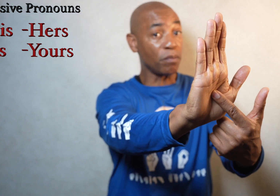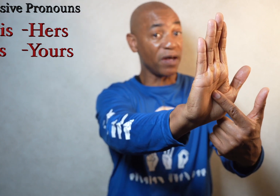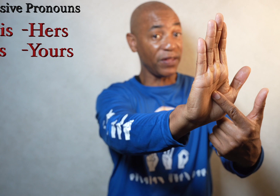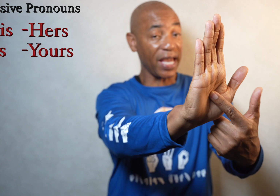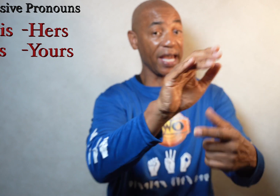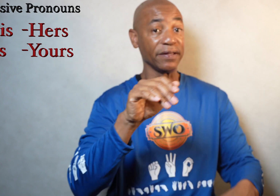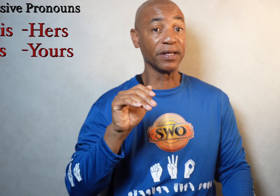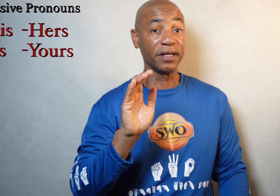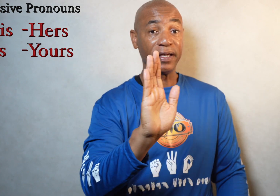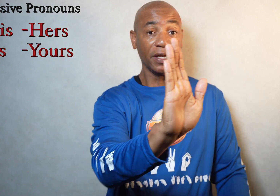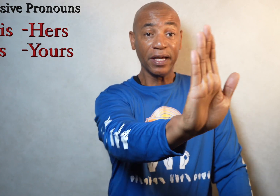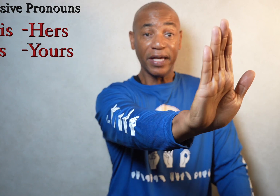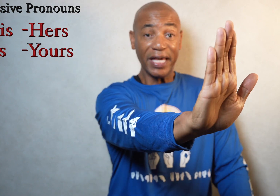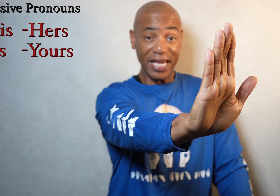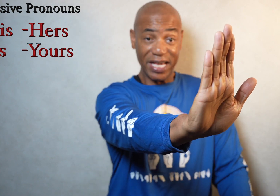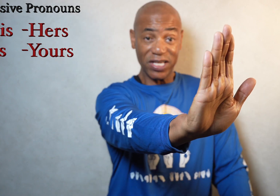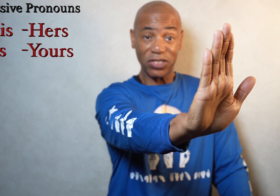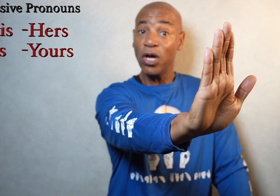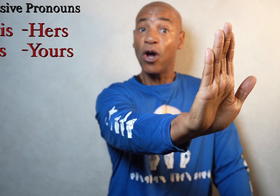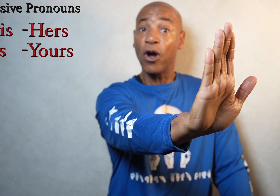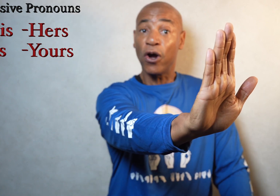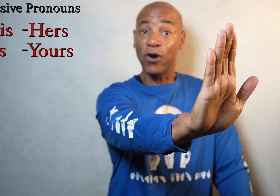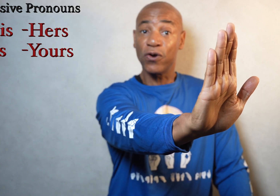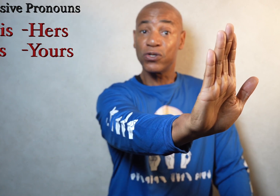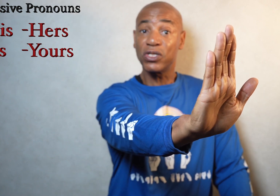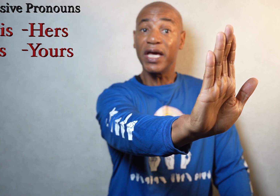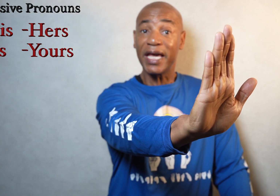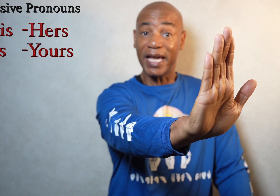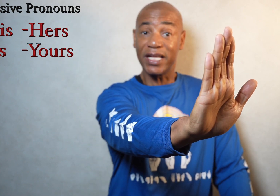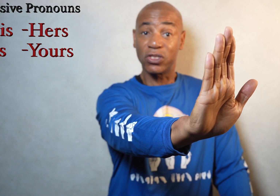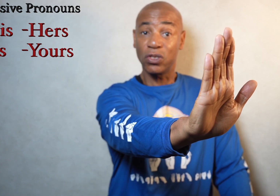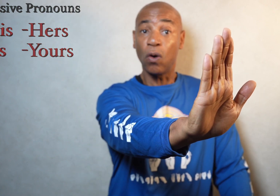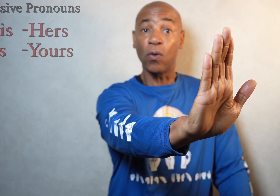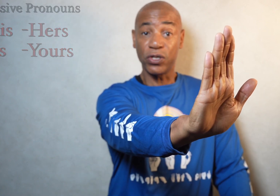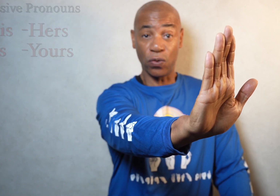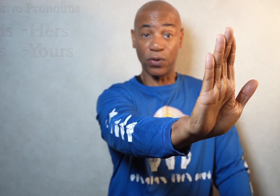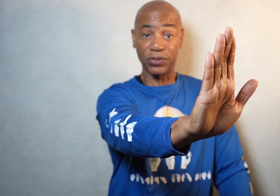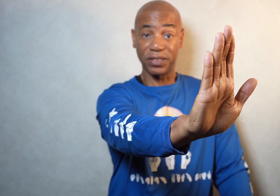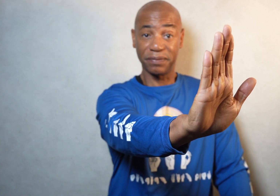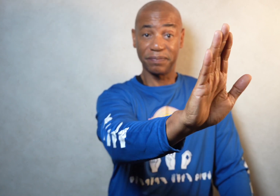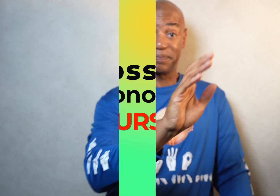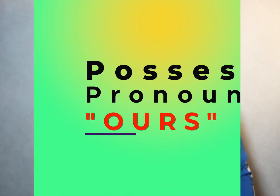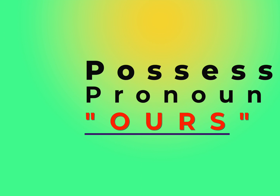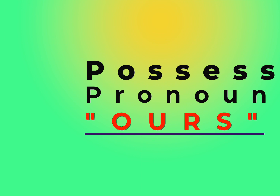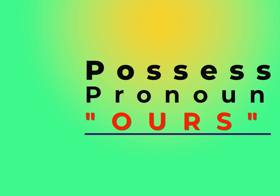of the hand. His, hers, its, or yours.